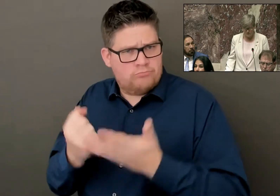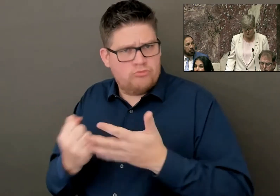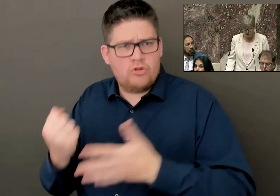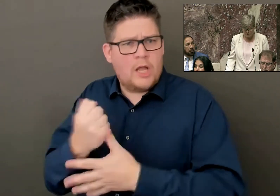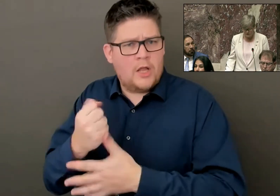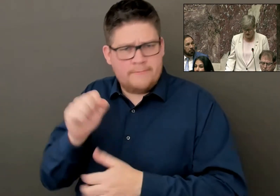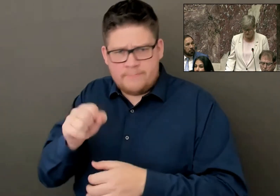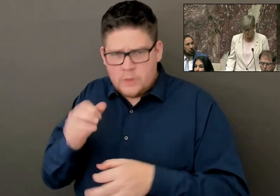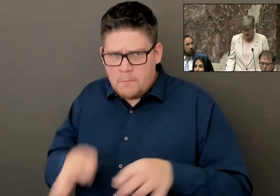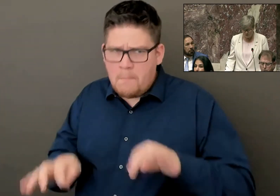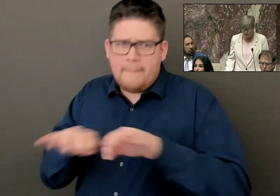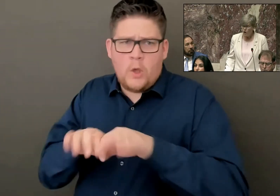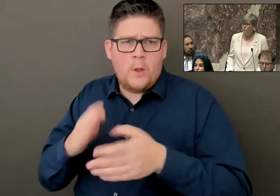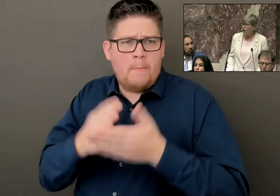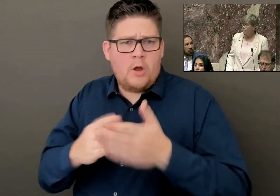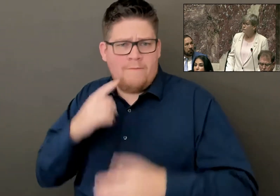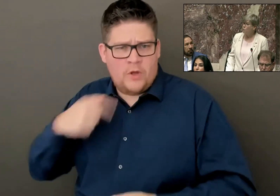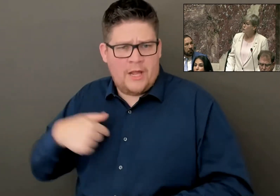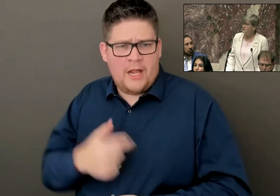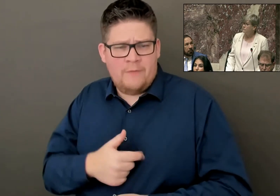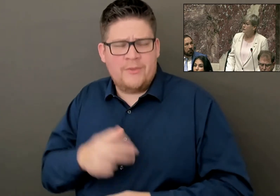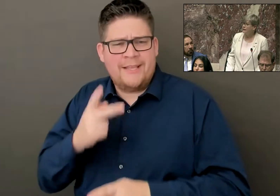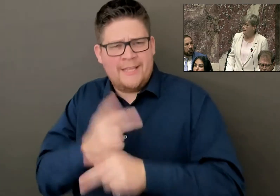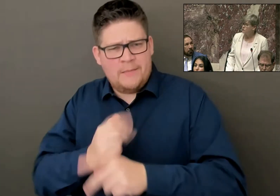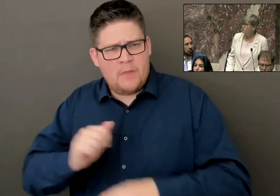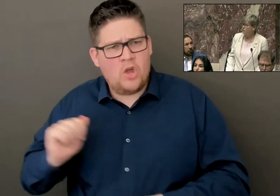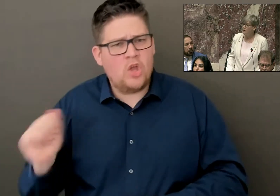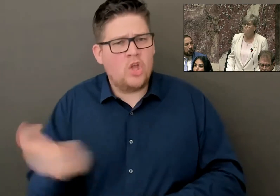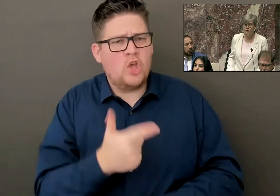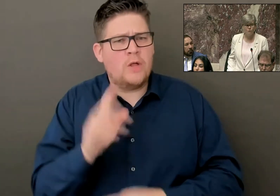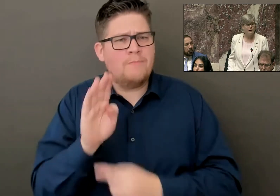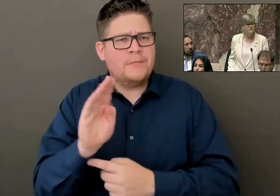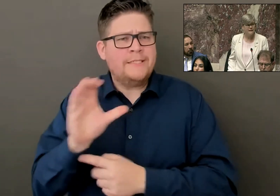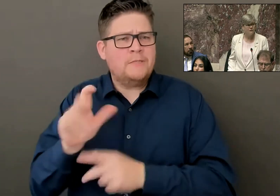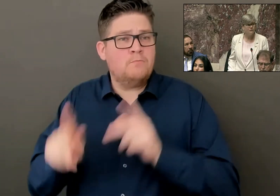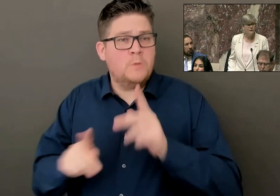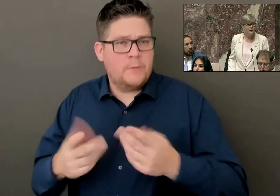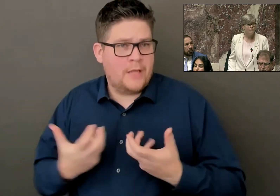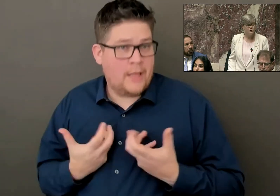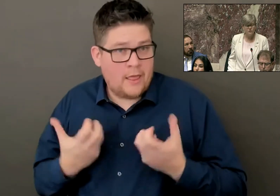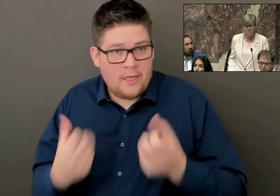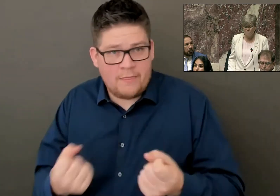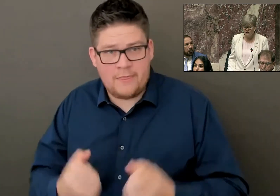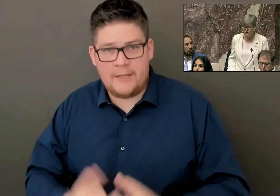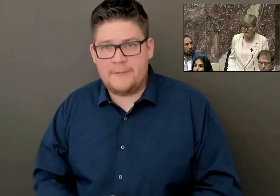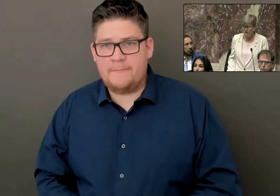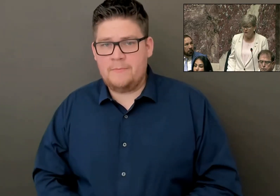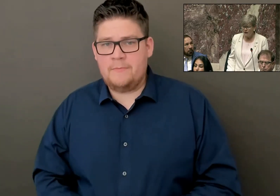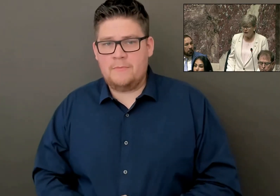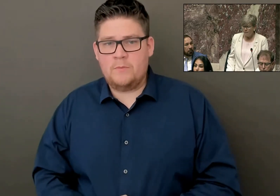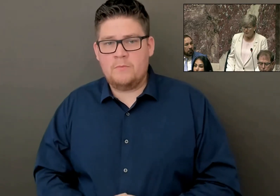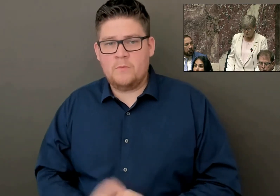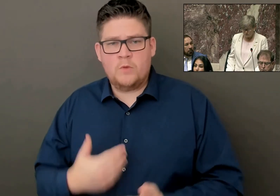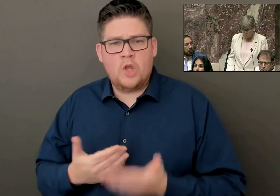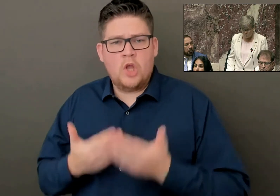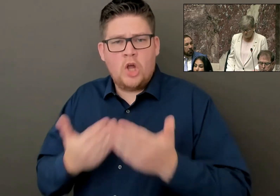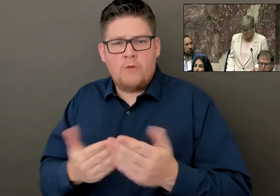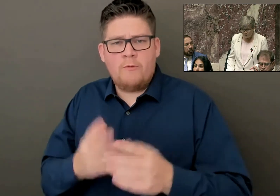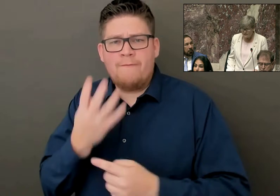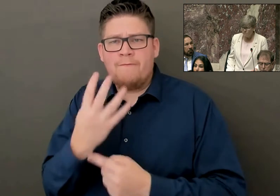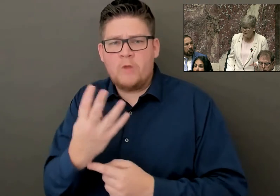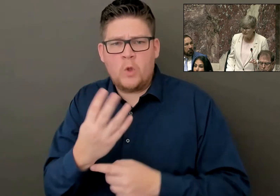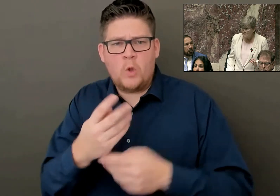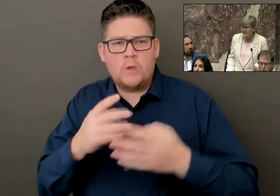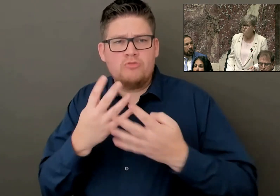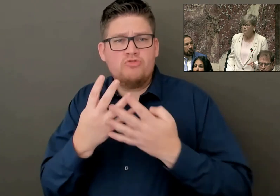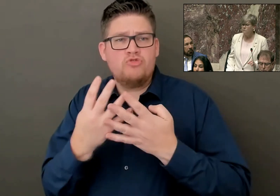British Columbia safe and well. We offer 4 different cancer screening programs here in British Columbia, Mr. Speaker, but of course we